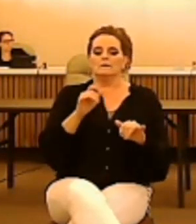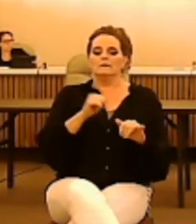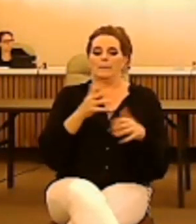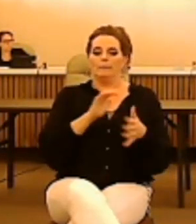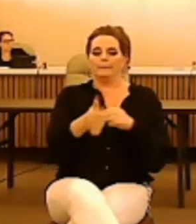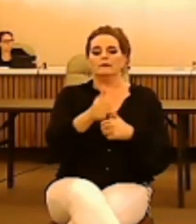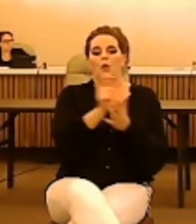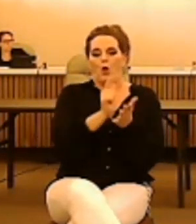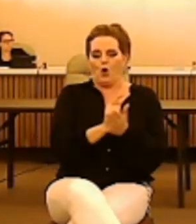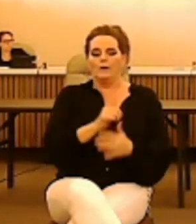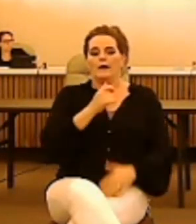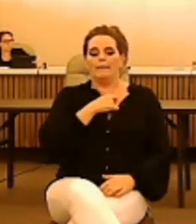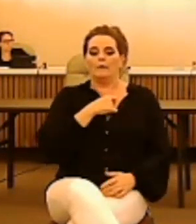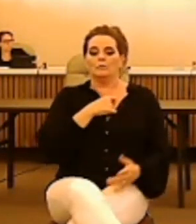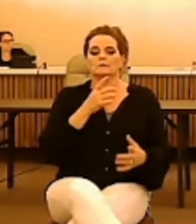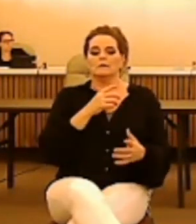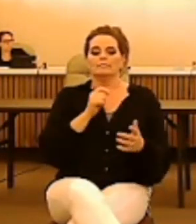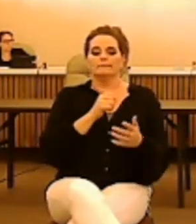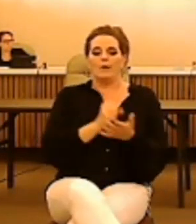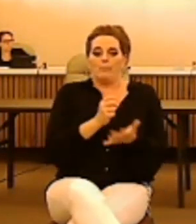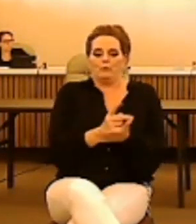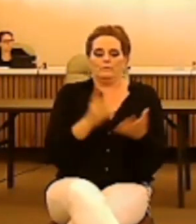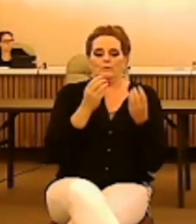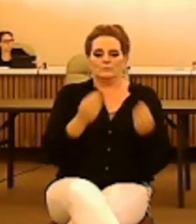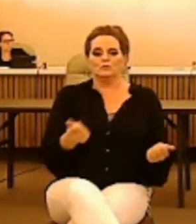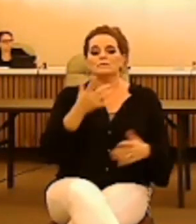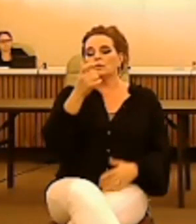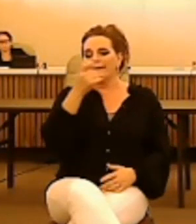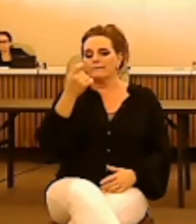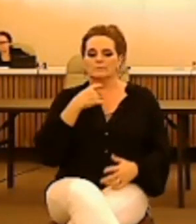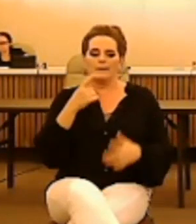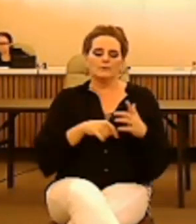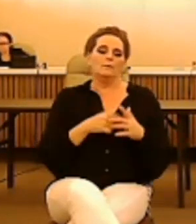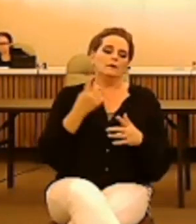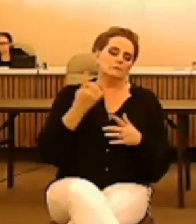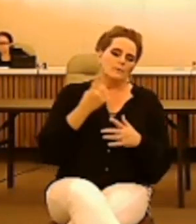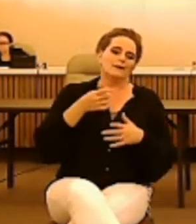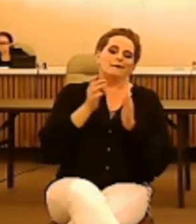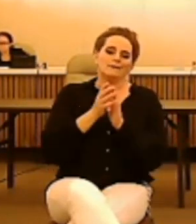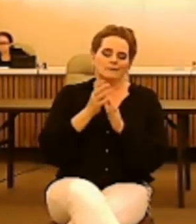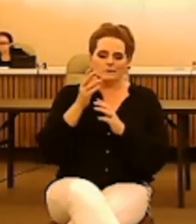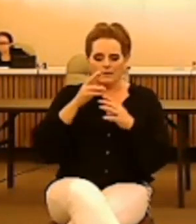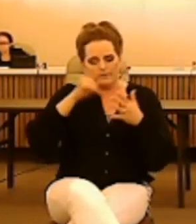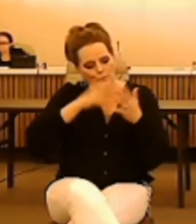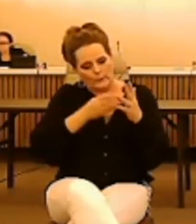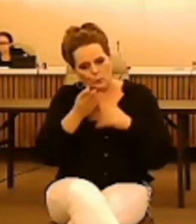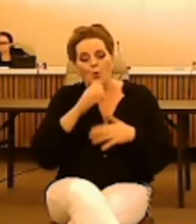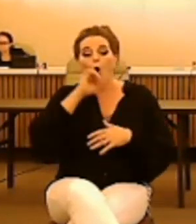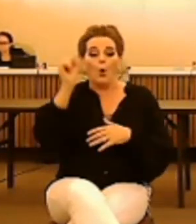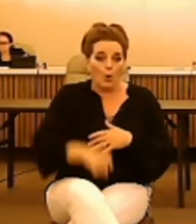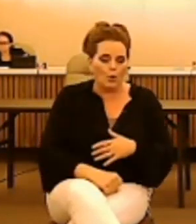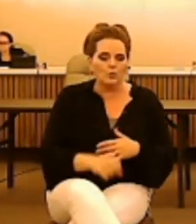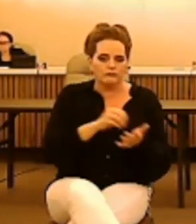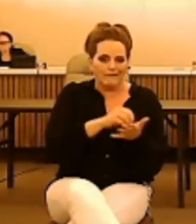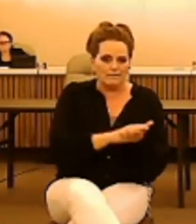was the approving resolution. So whenever it came up, we had to have somebody dig through the old records and pull that up. Well, what I did is